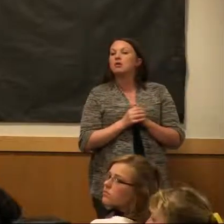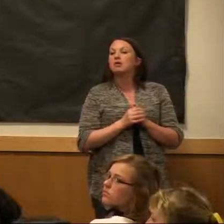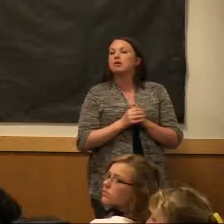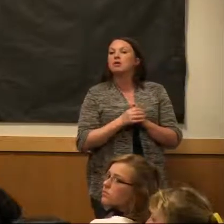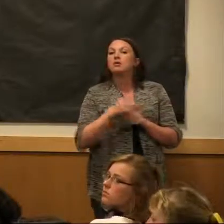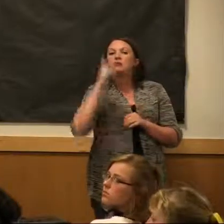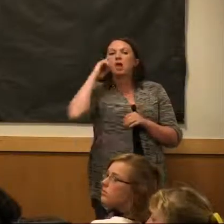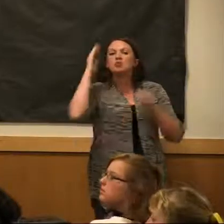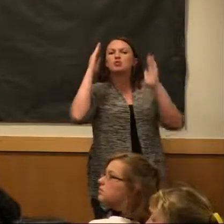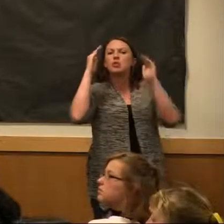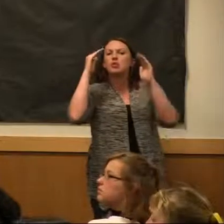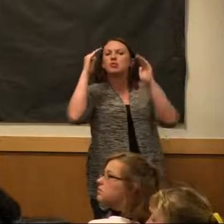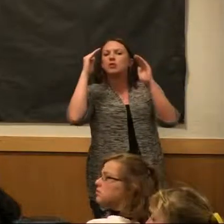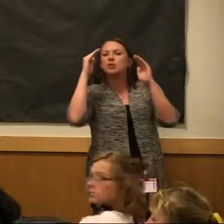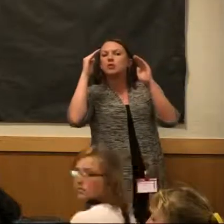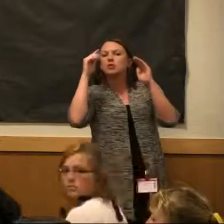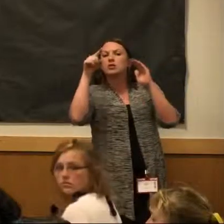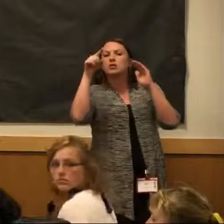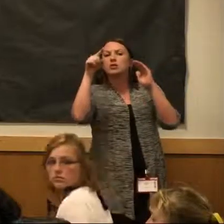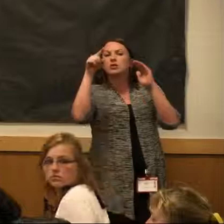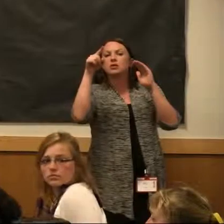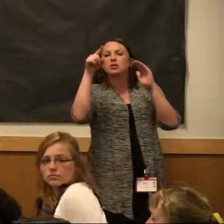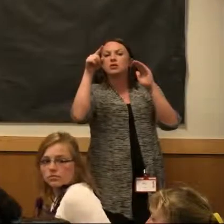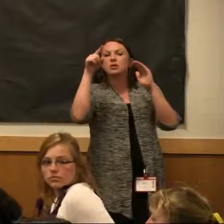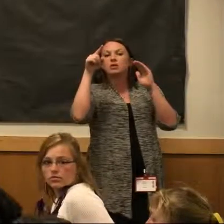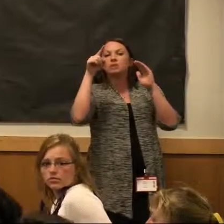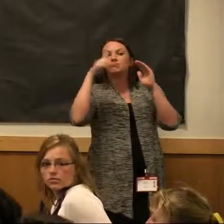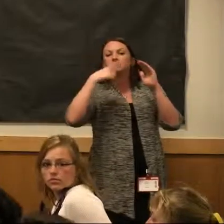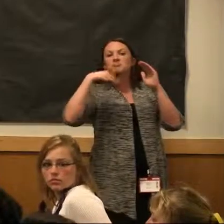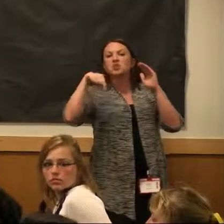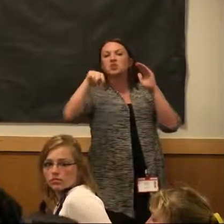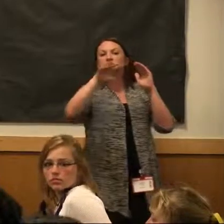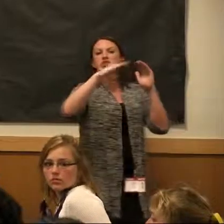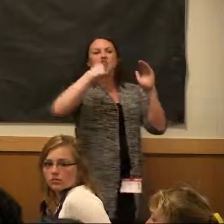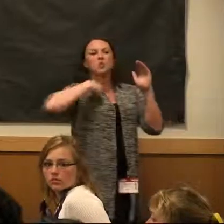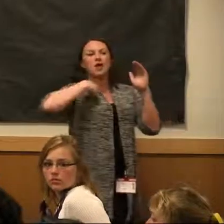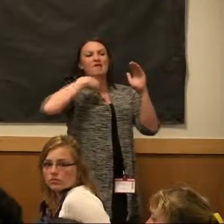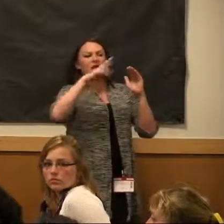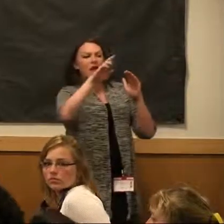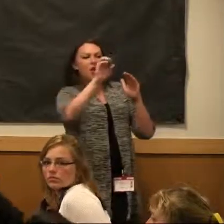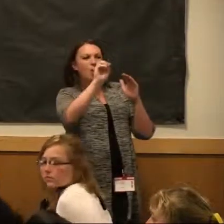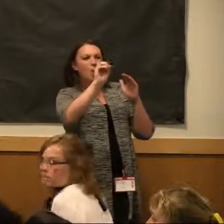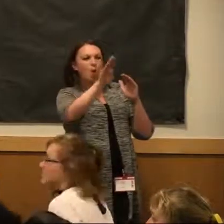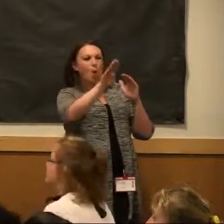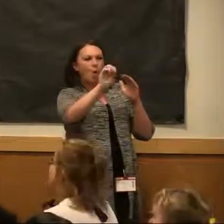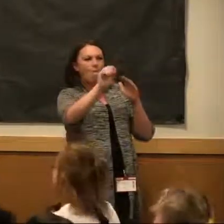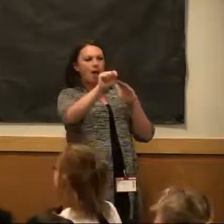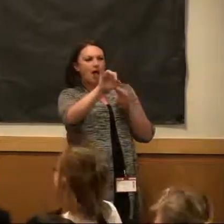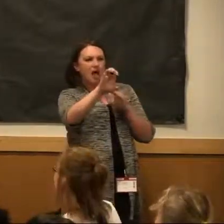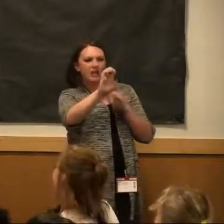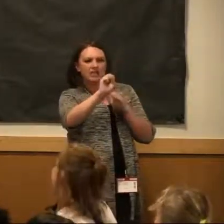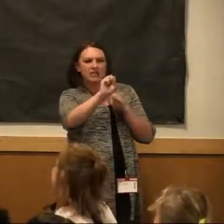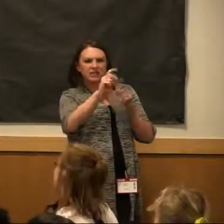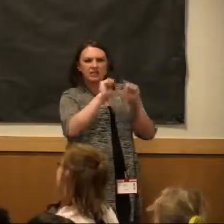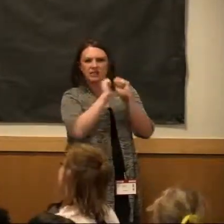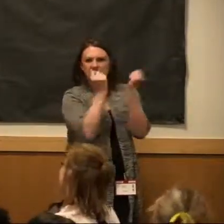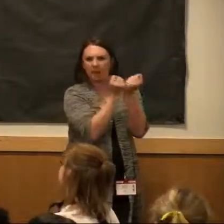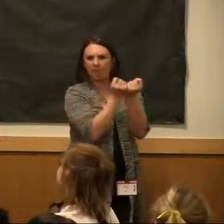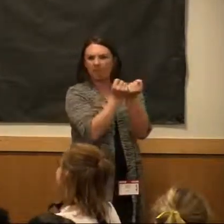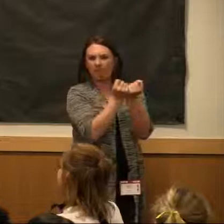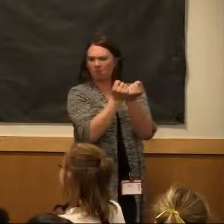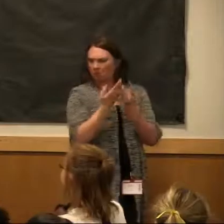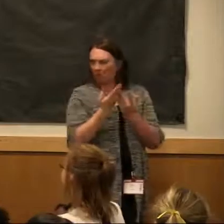I was wondering, Yes, go ahead. do you guys have a robotics team? A robotics team. That's a good